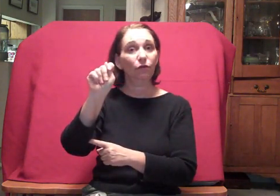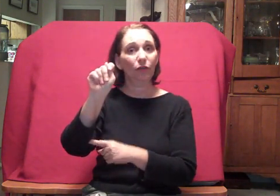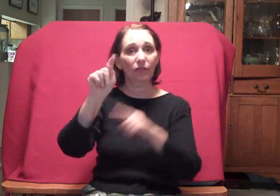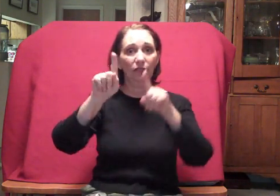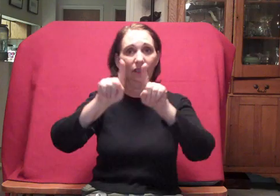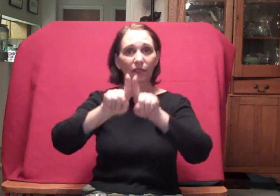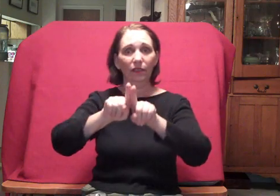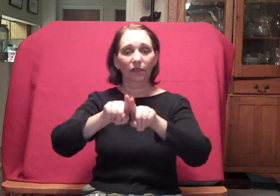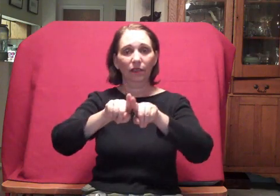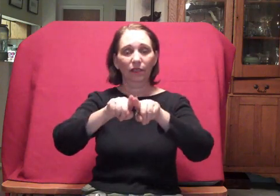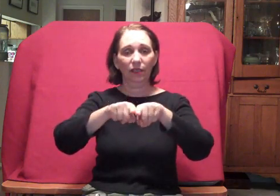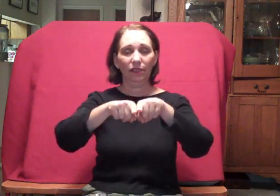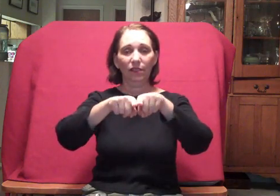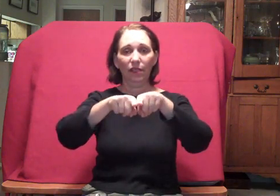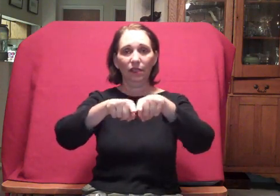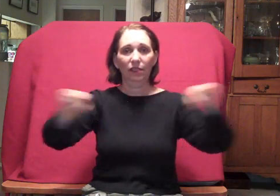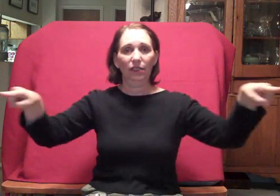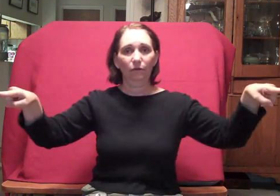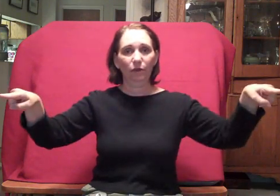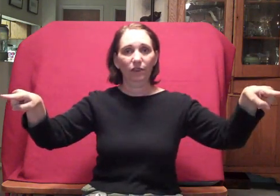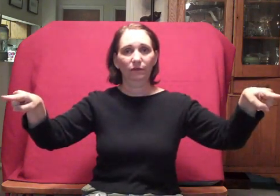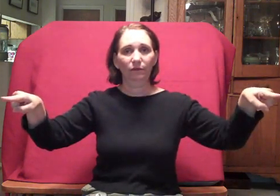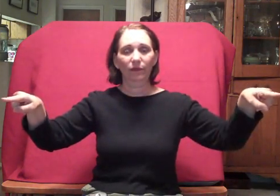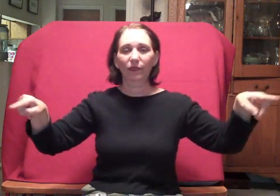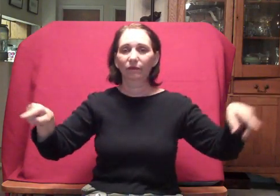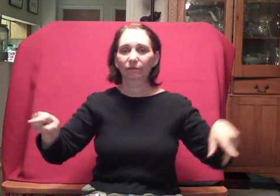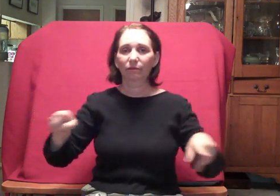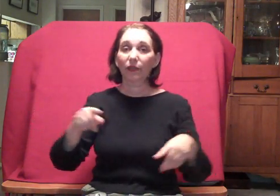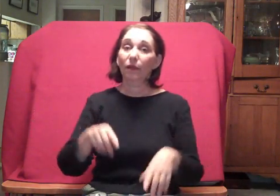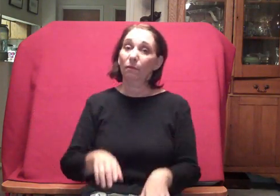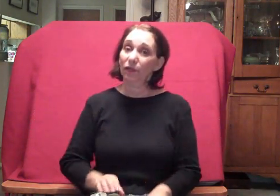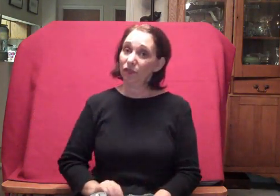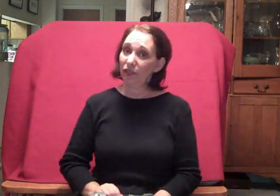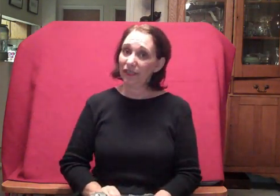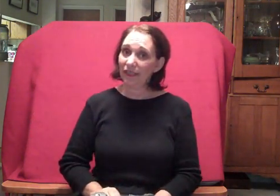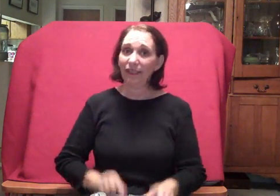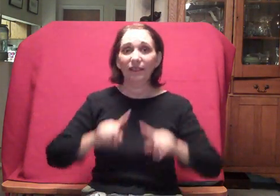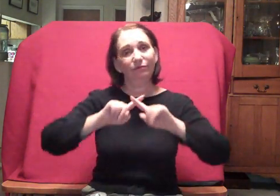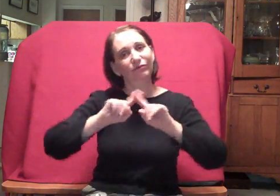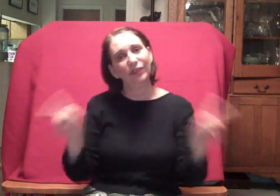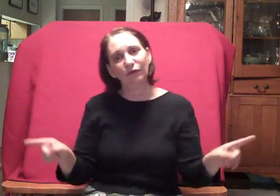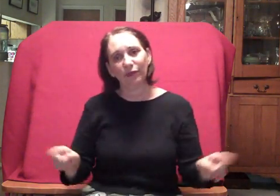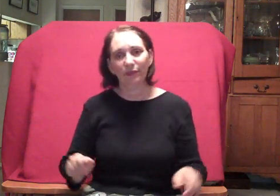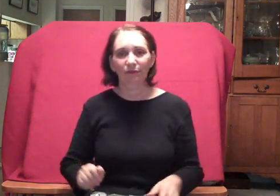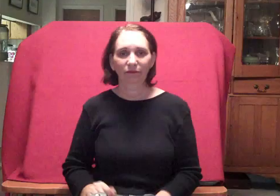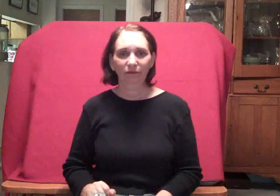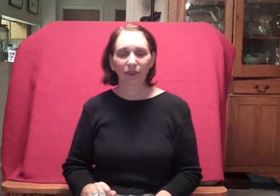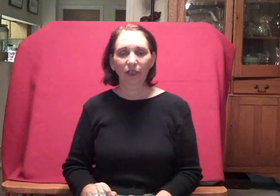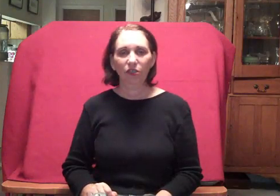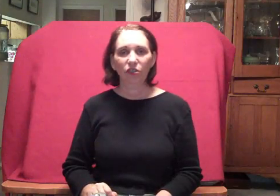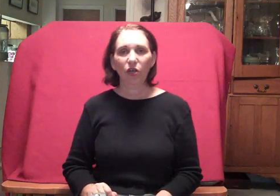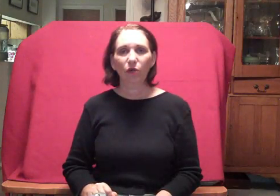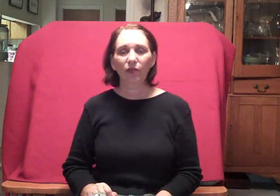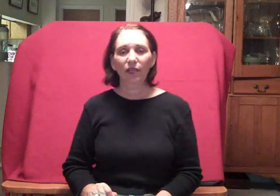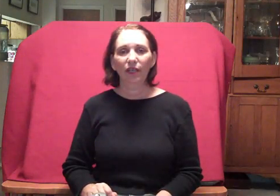different is different. But you're going to see different. So